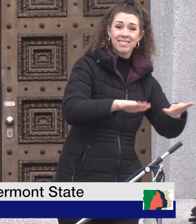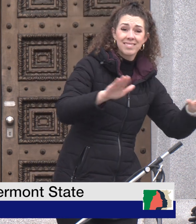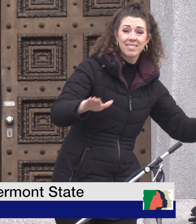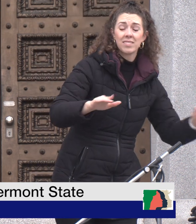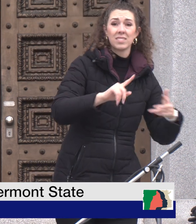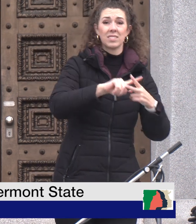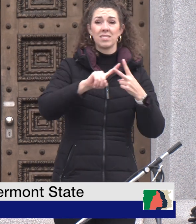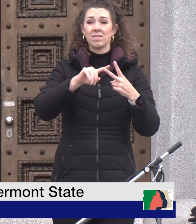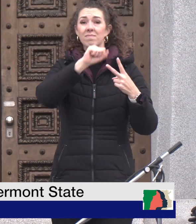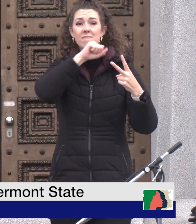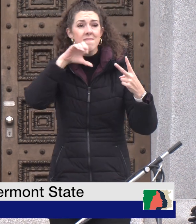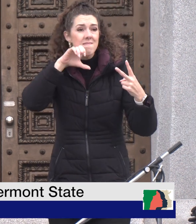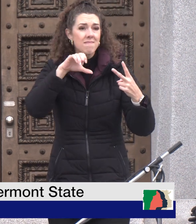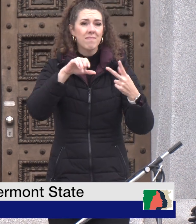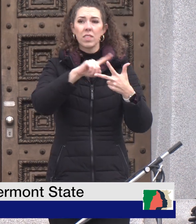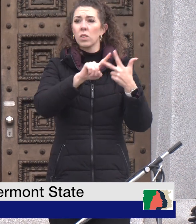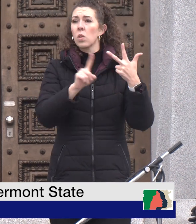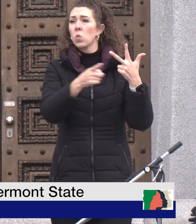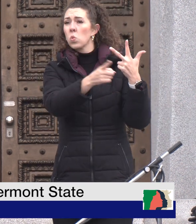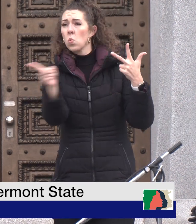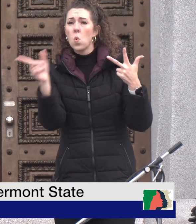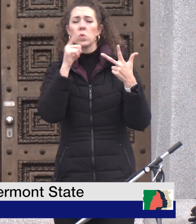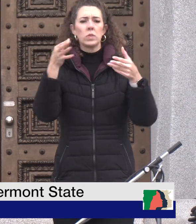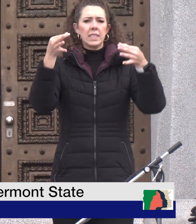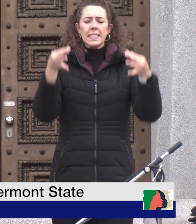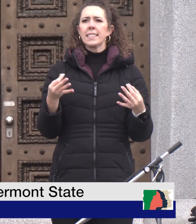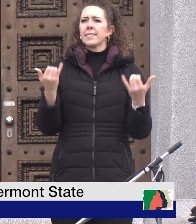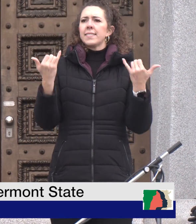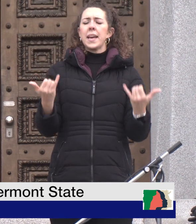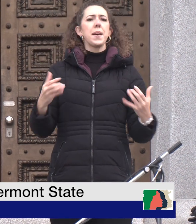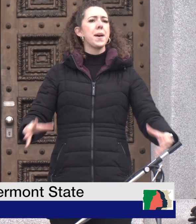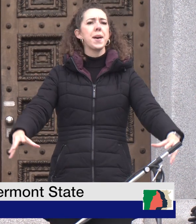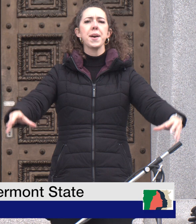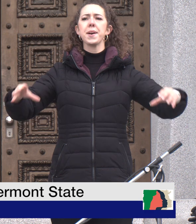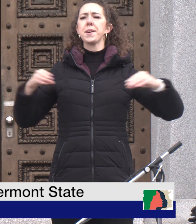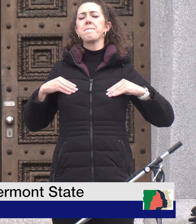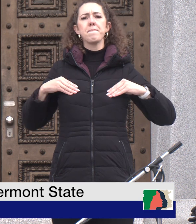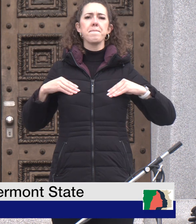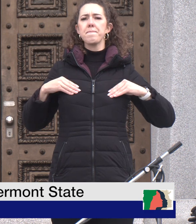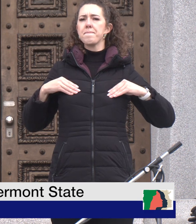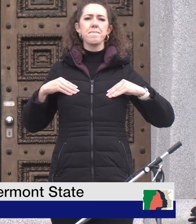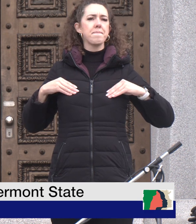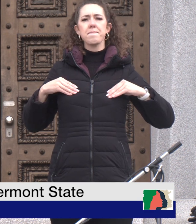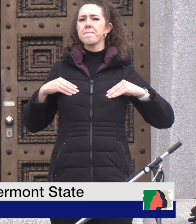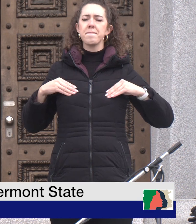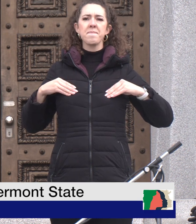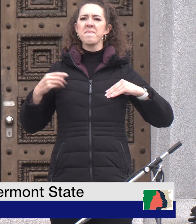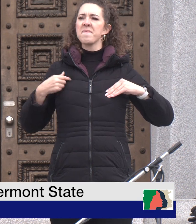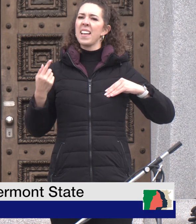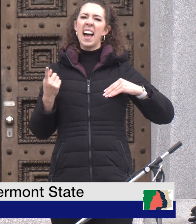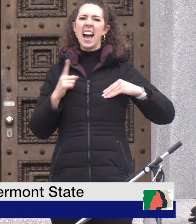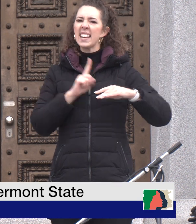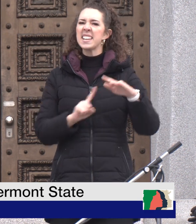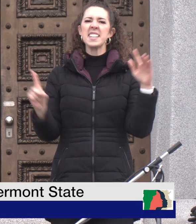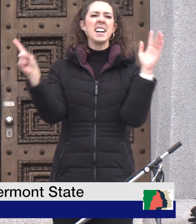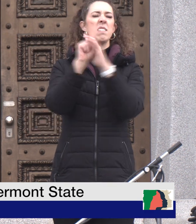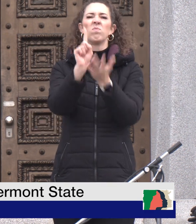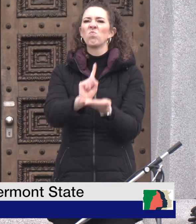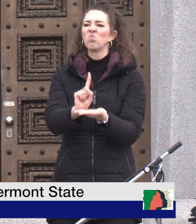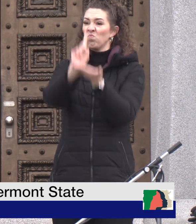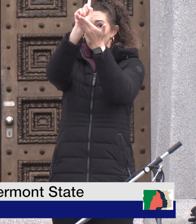elders, who choose to stand up in this moment and say, I am not standing aside? Will you stand with